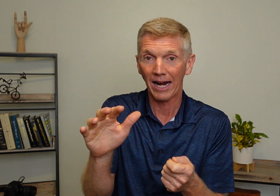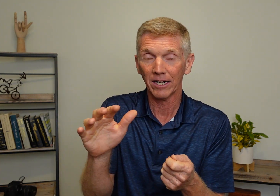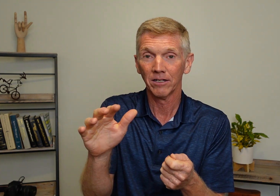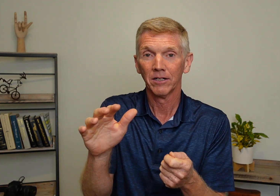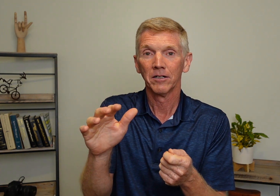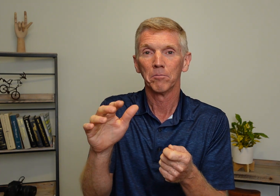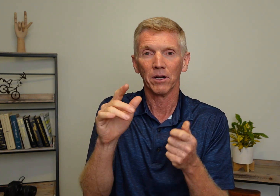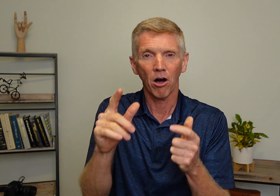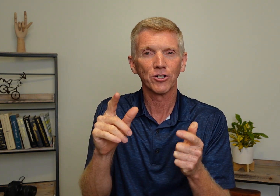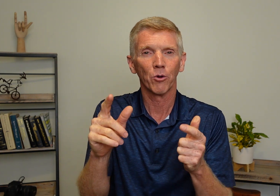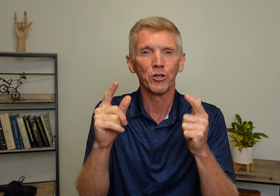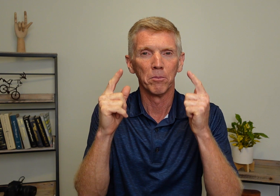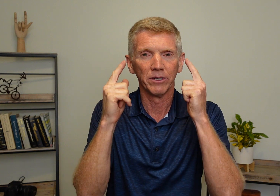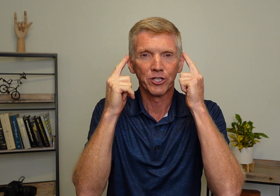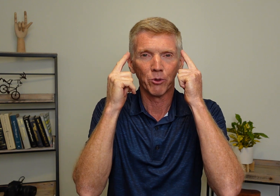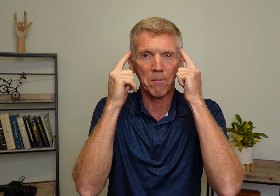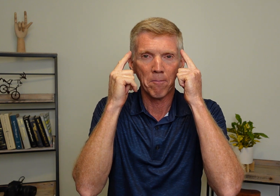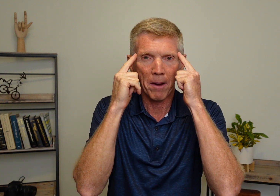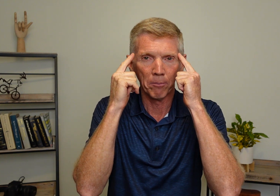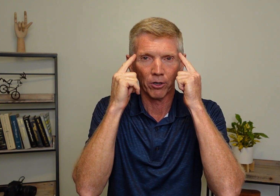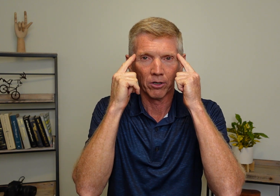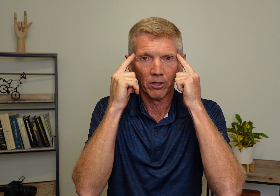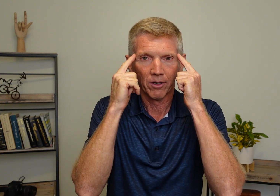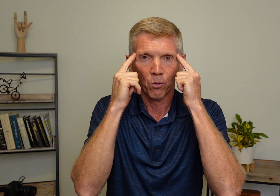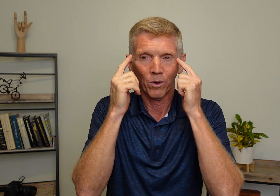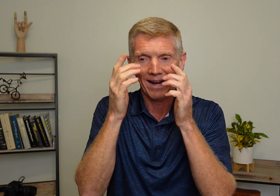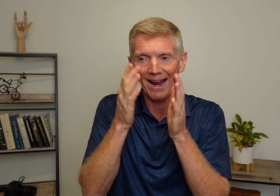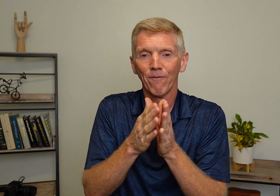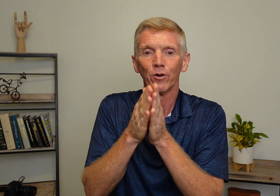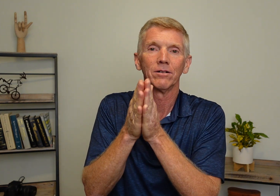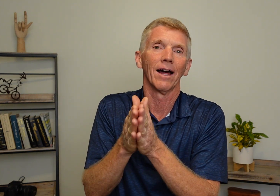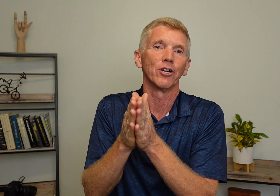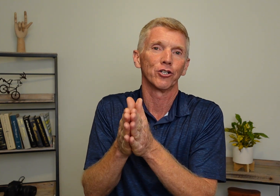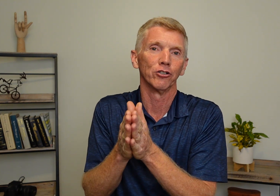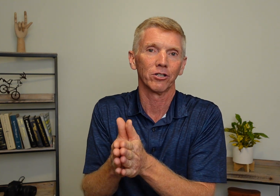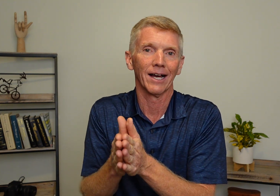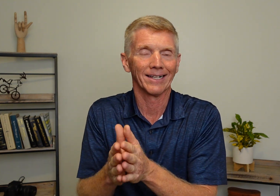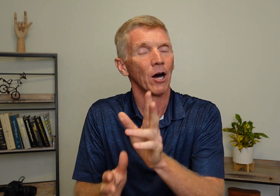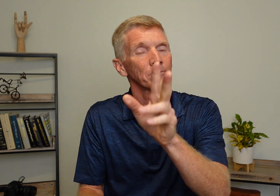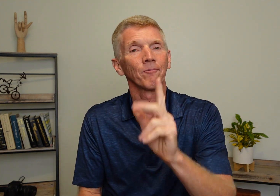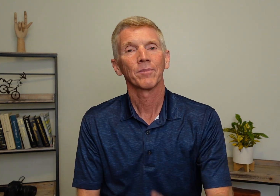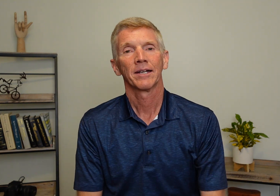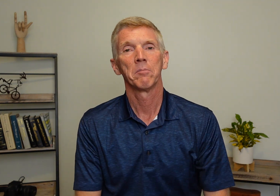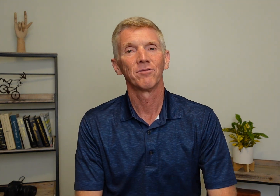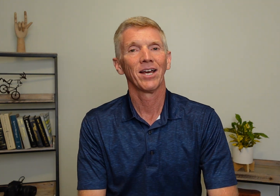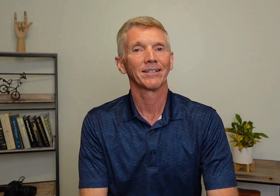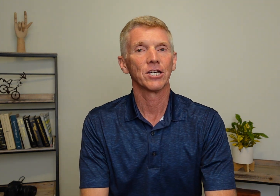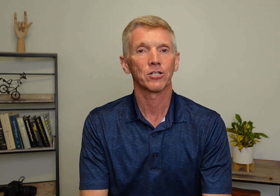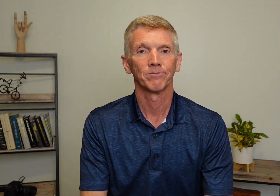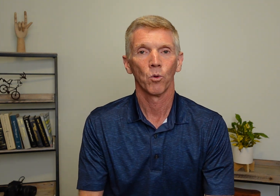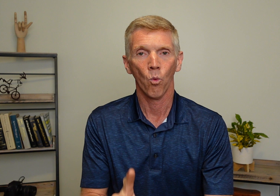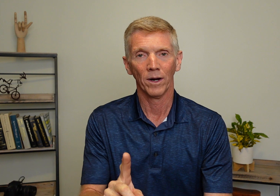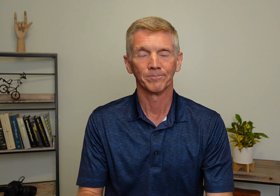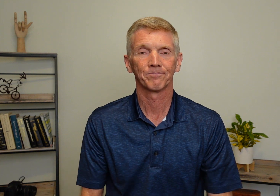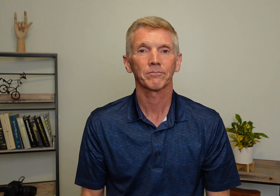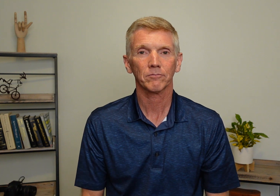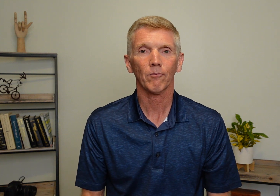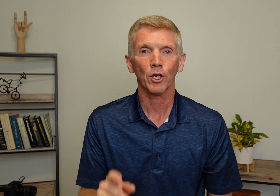sign, but also in your ability to remember what every letter should look like. Now, a couple of techniques. One,